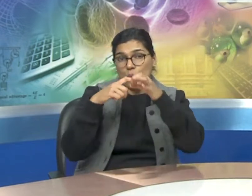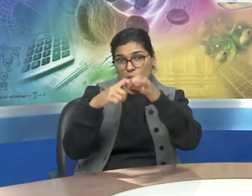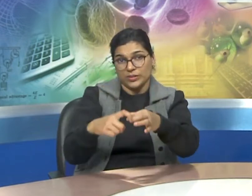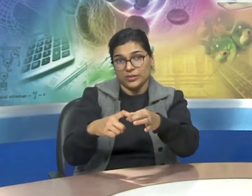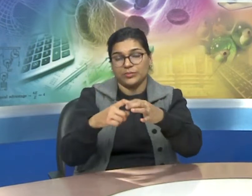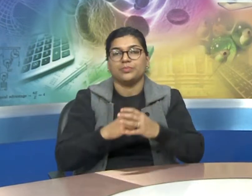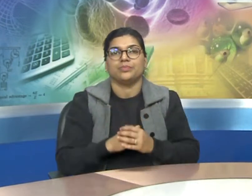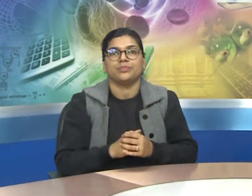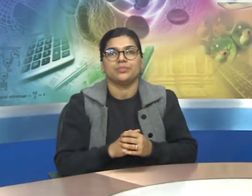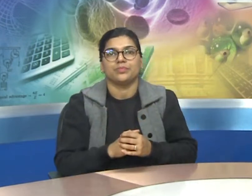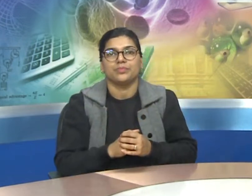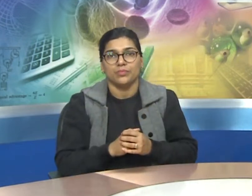Question 3.